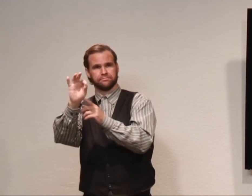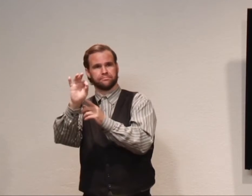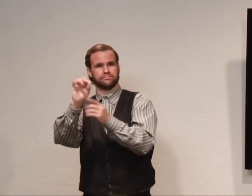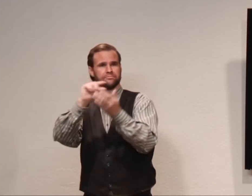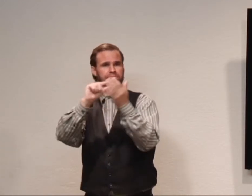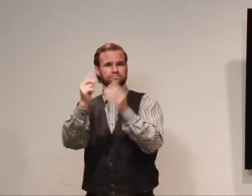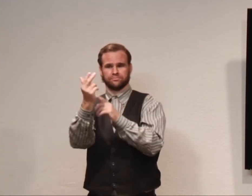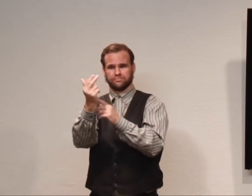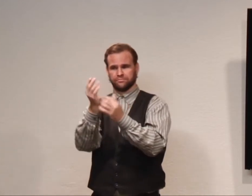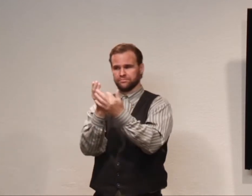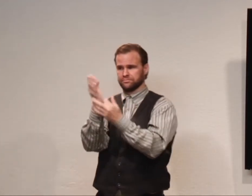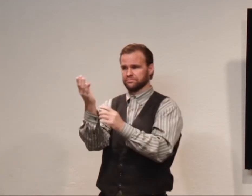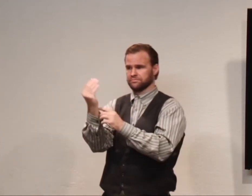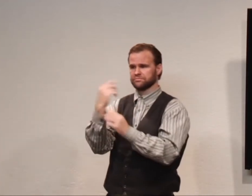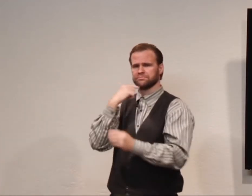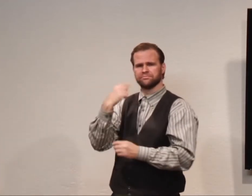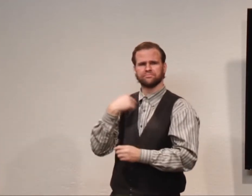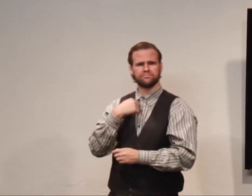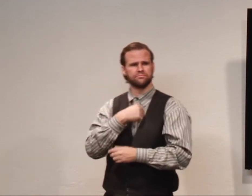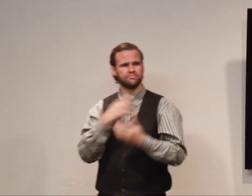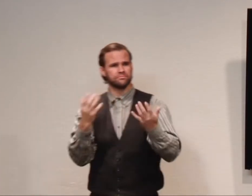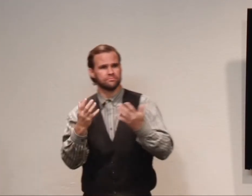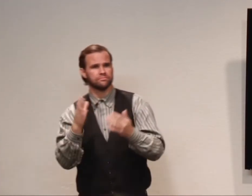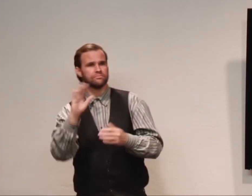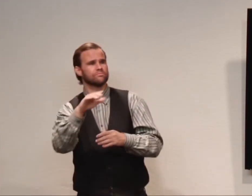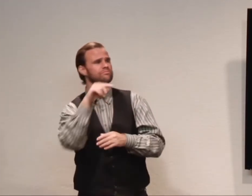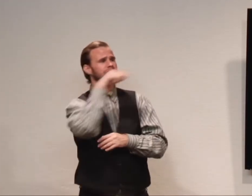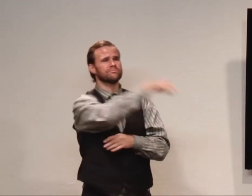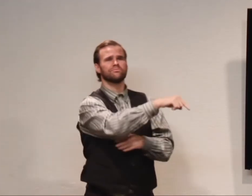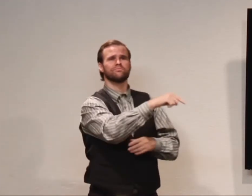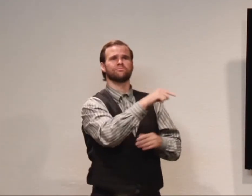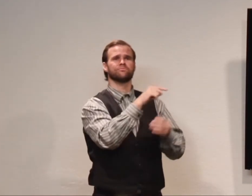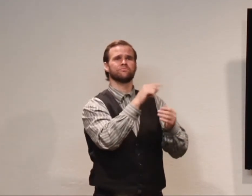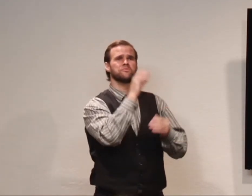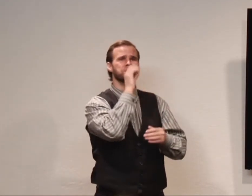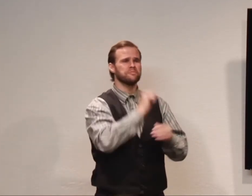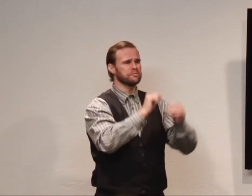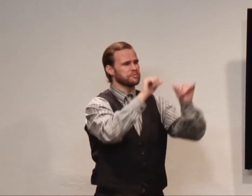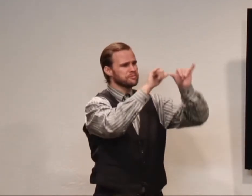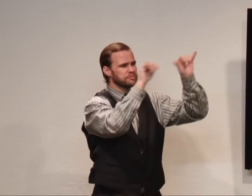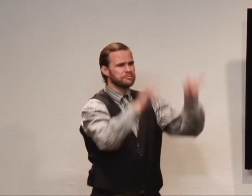Hebrews chapter 9, verses 13 through 14.